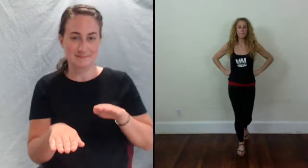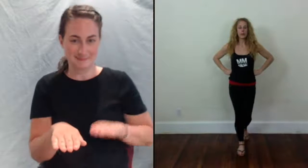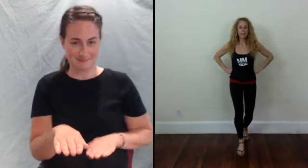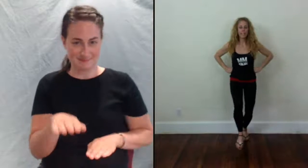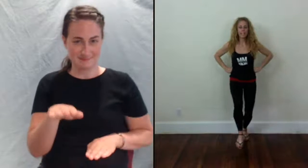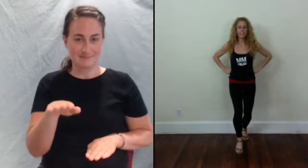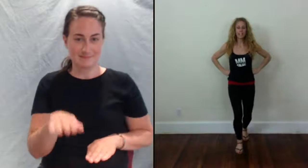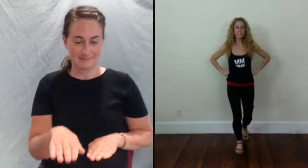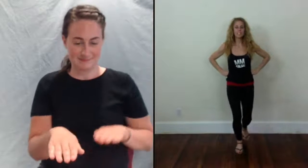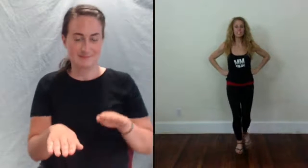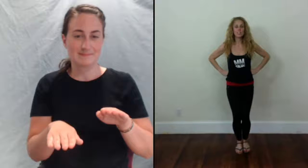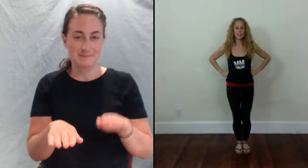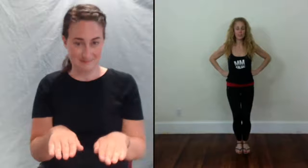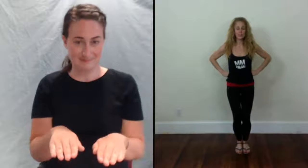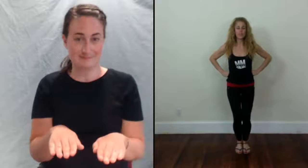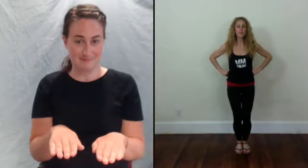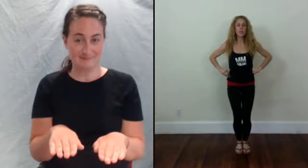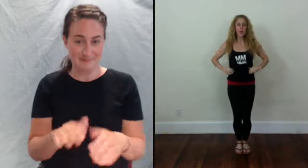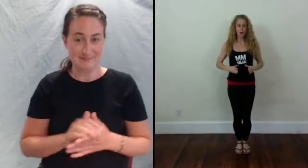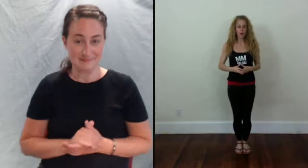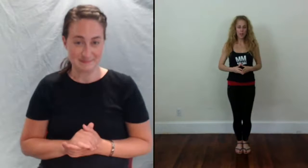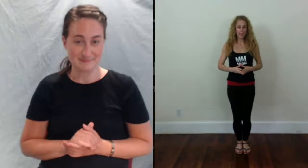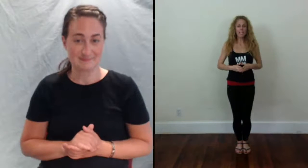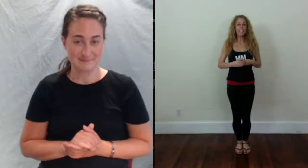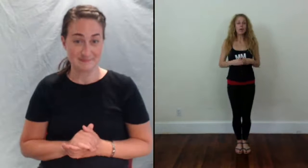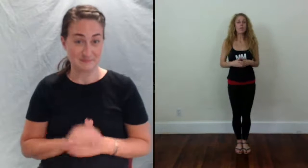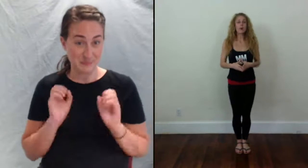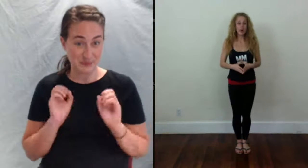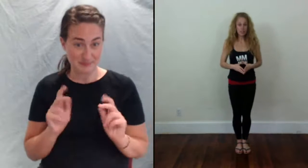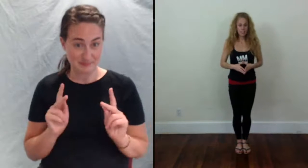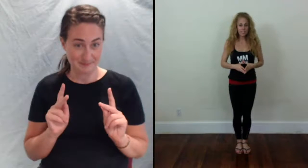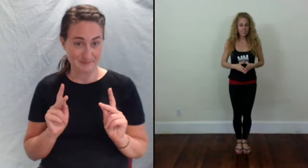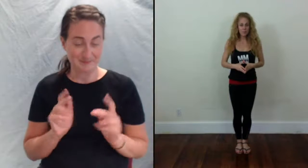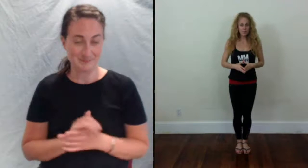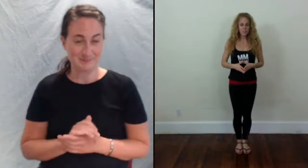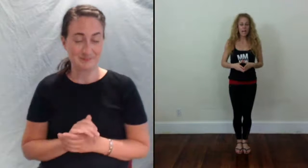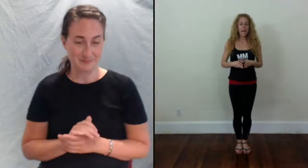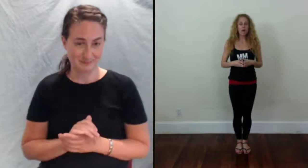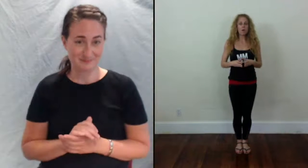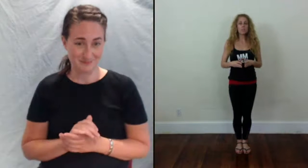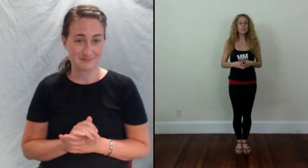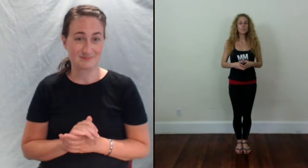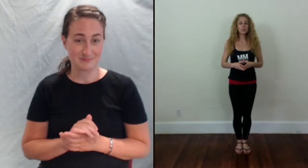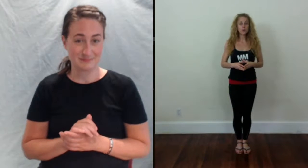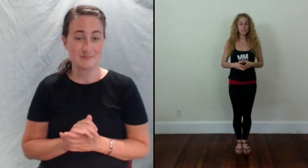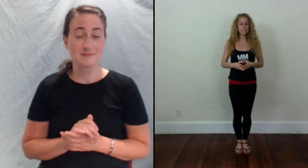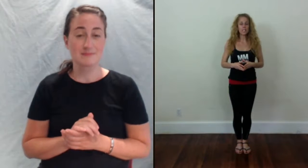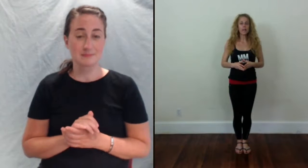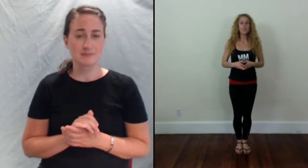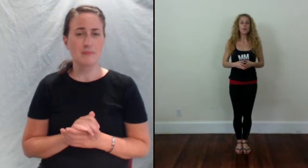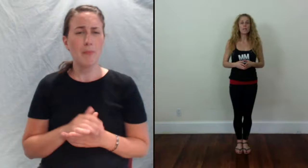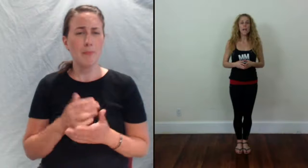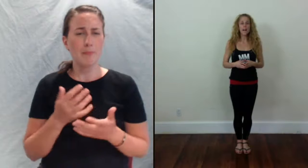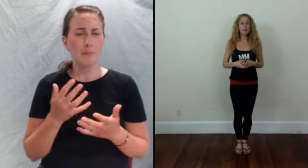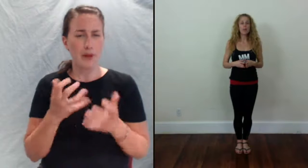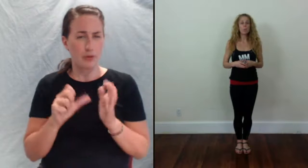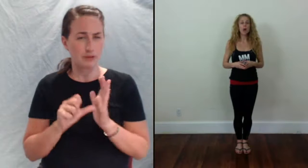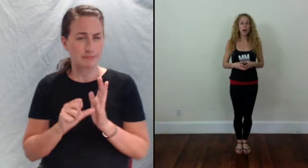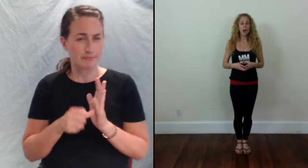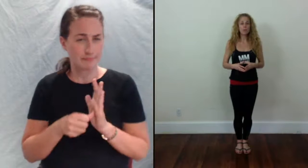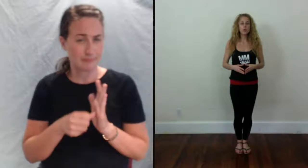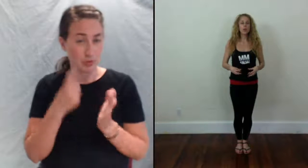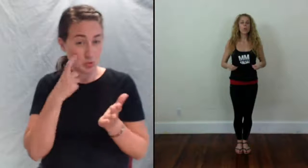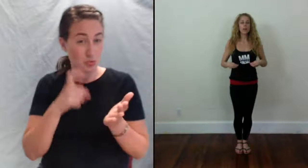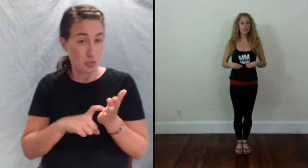and back and together. All right, now with all of these steps, I want you to notice that we have